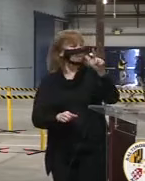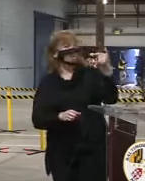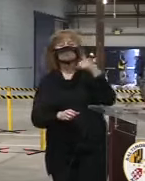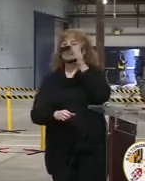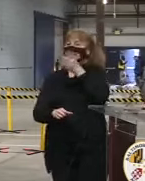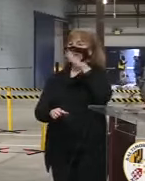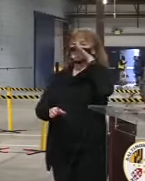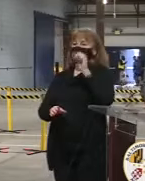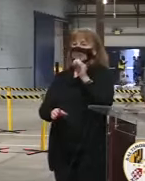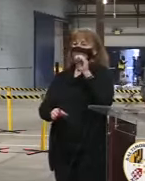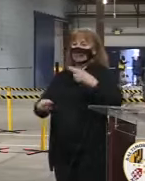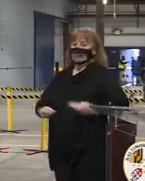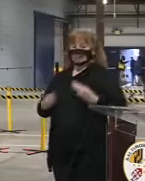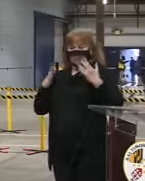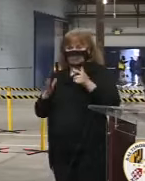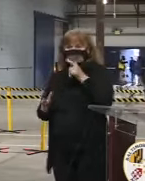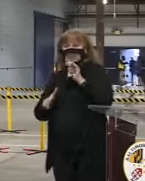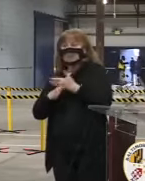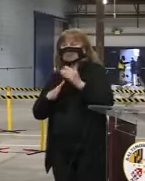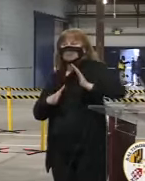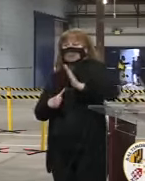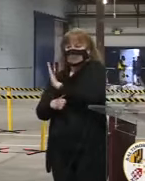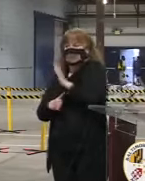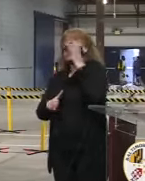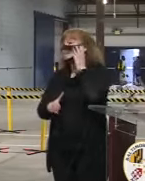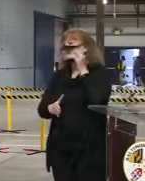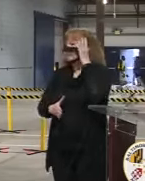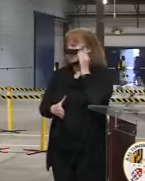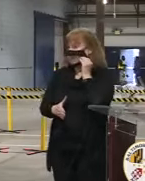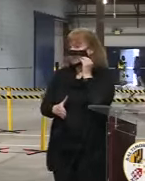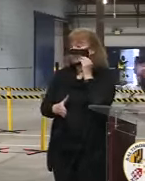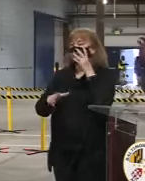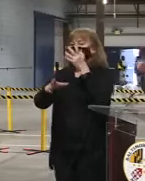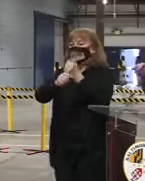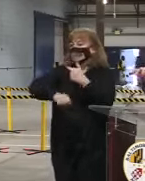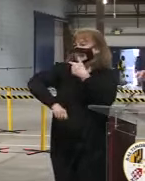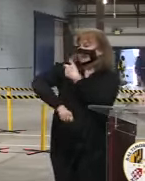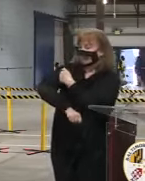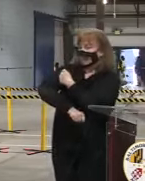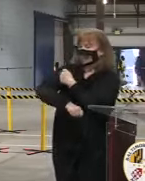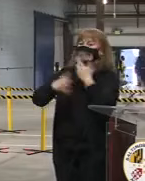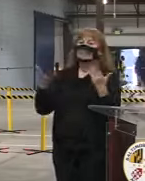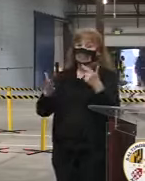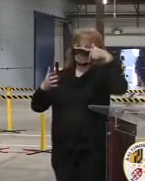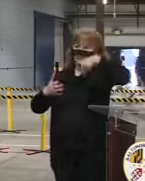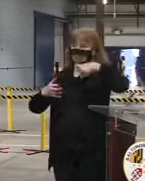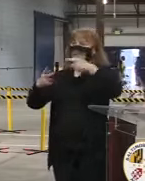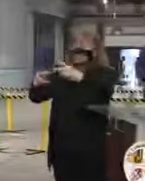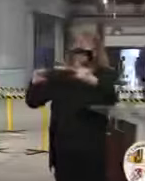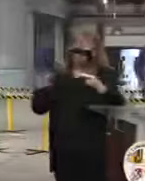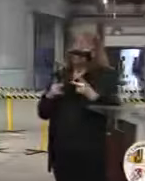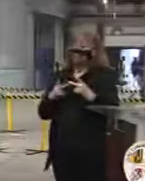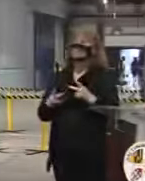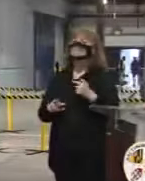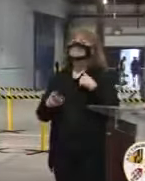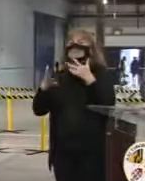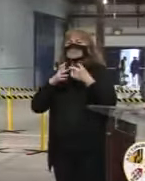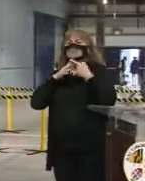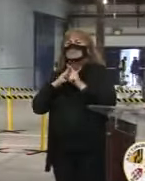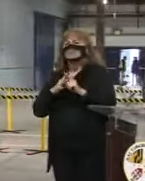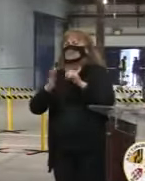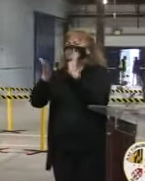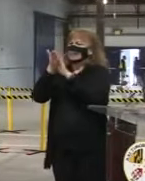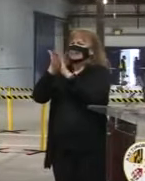a Baltimore County resident who will be sharing her experience getting the vaccine right here at this site. I want to start